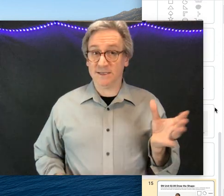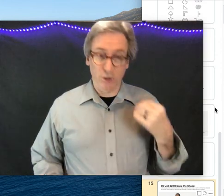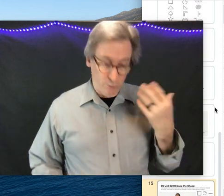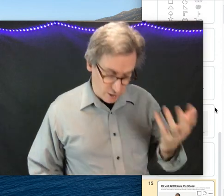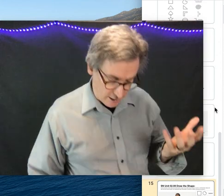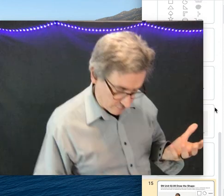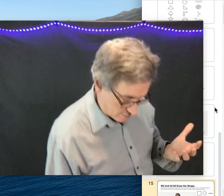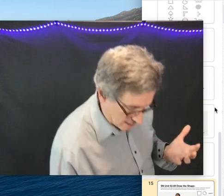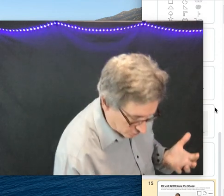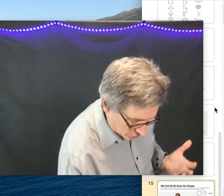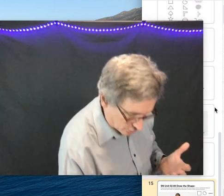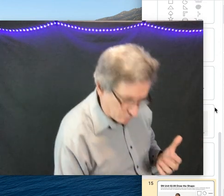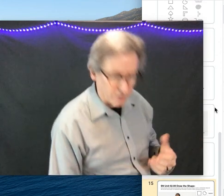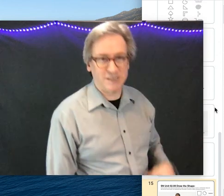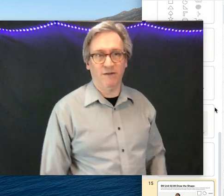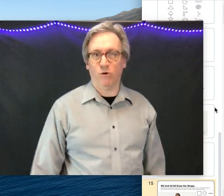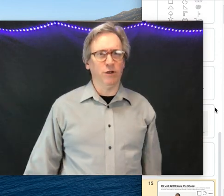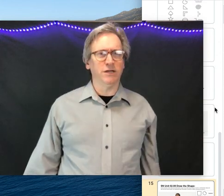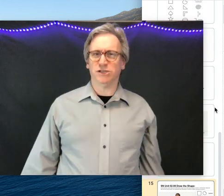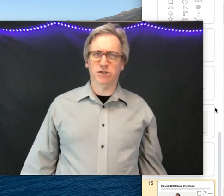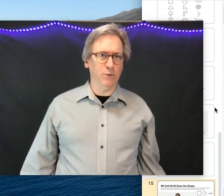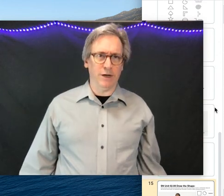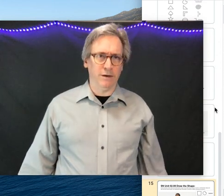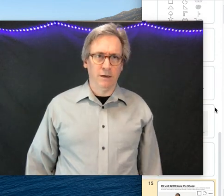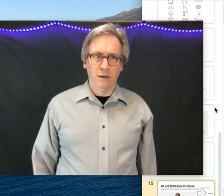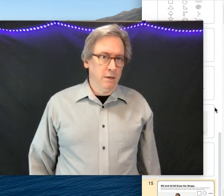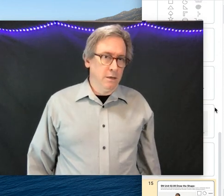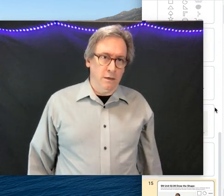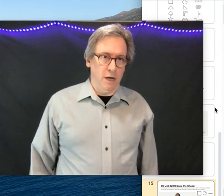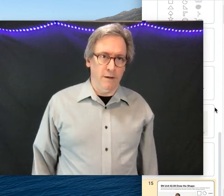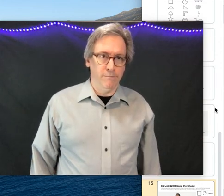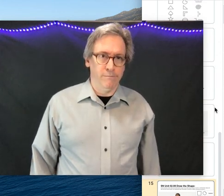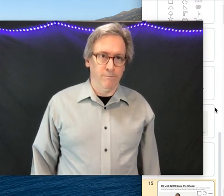That you can download, you can print yourself, or you can just do it